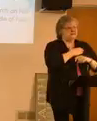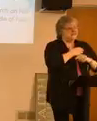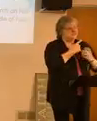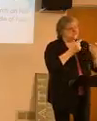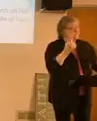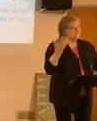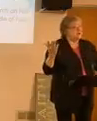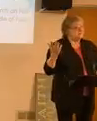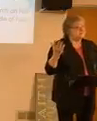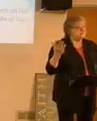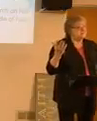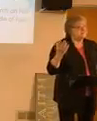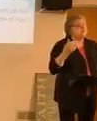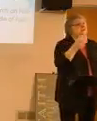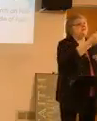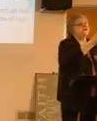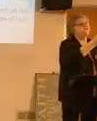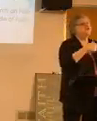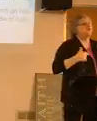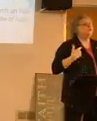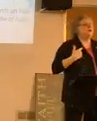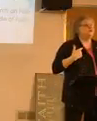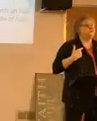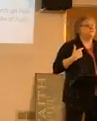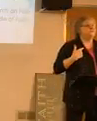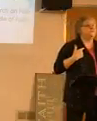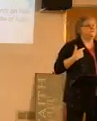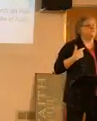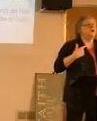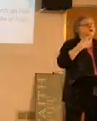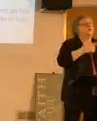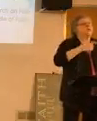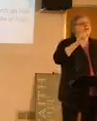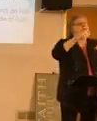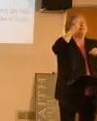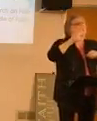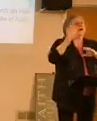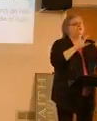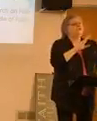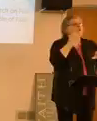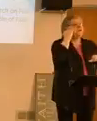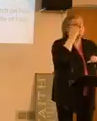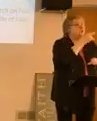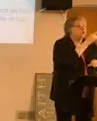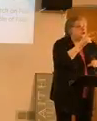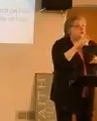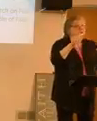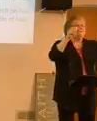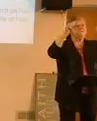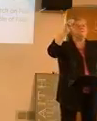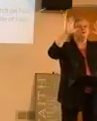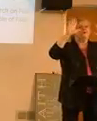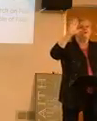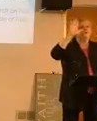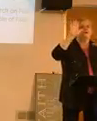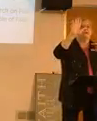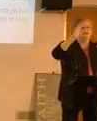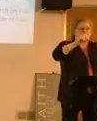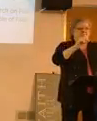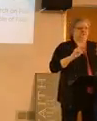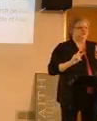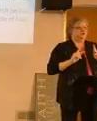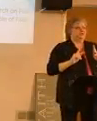morning first about your own life. What could God do if you would allow him that opportunity?